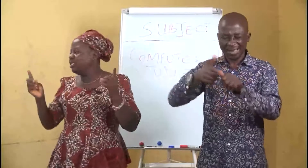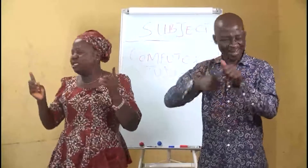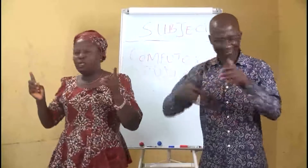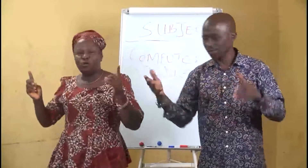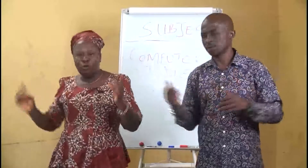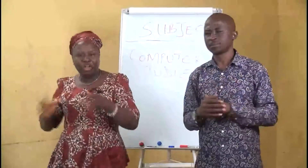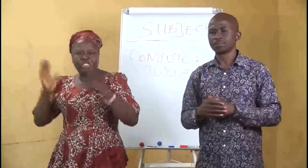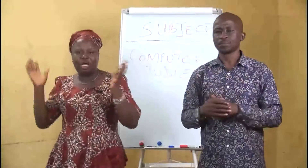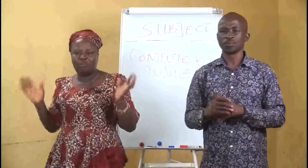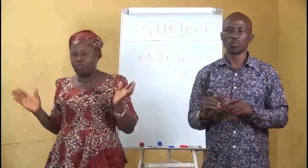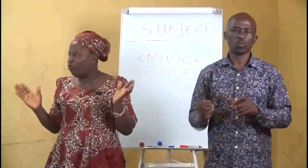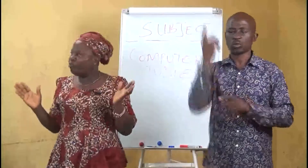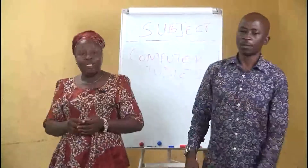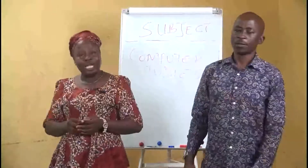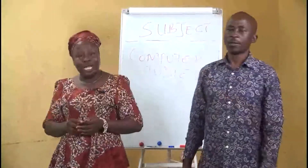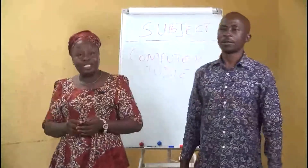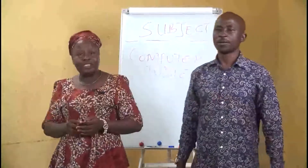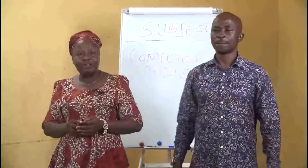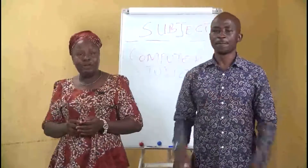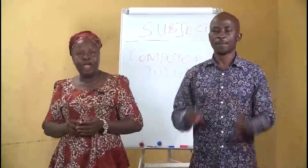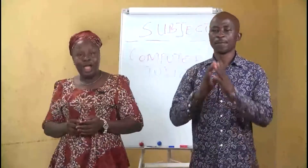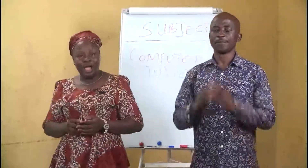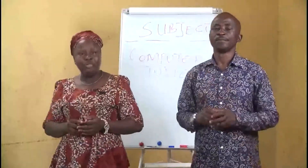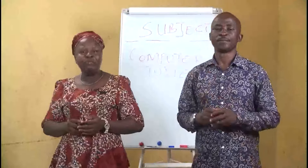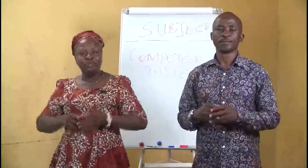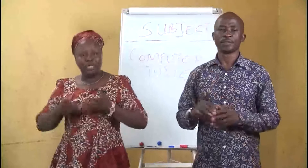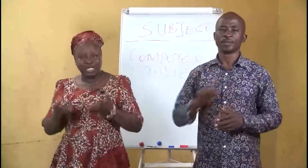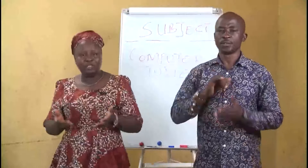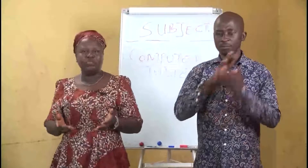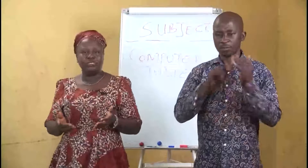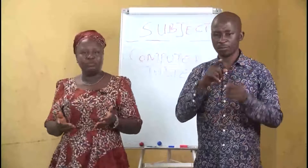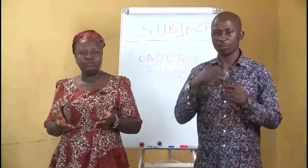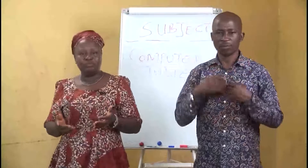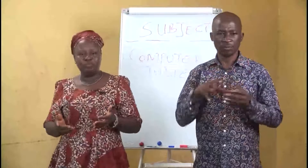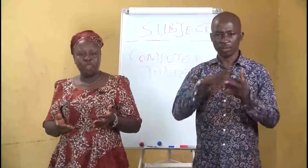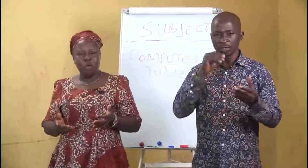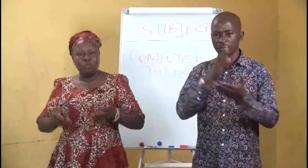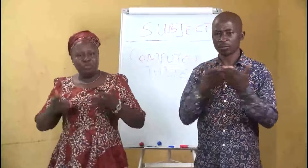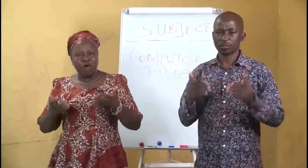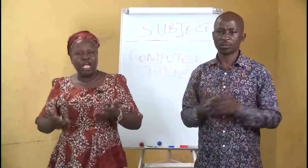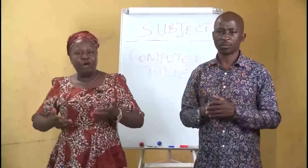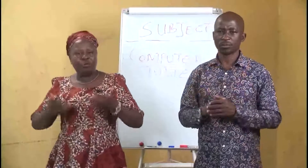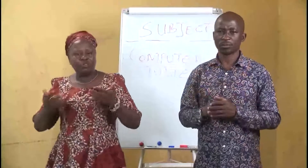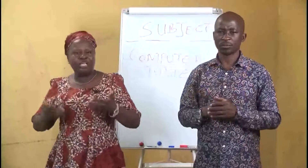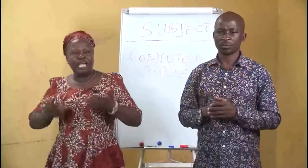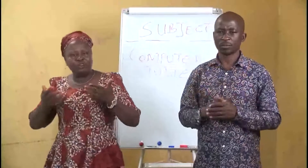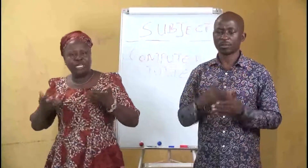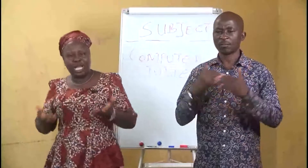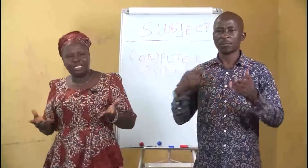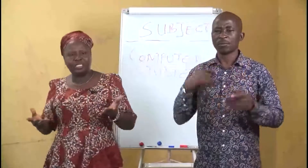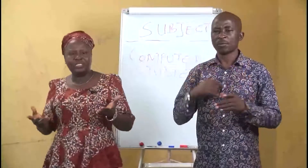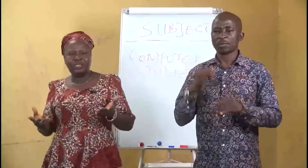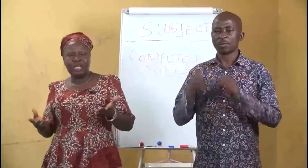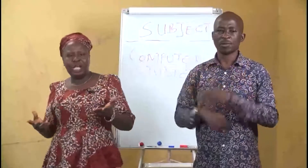everything once and for all. Learners, I believe you've learned something. Before I will come to the end